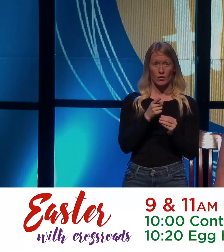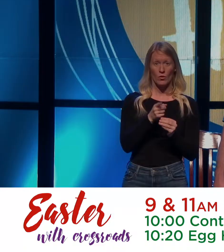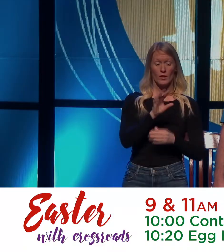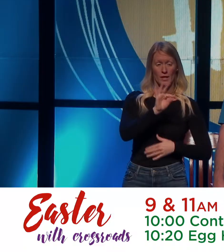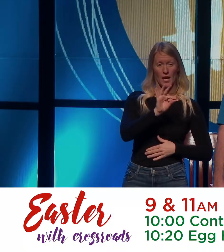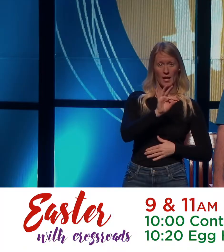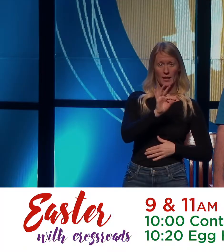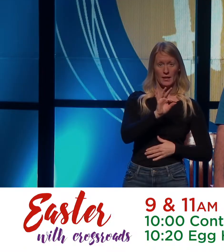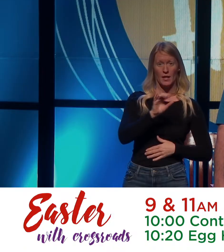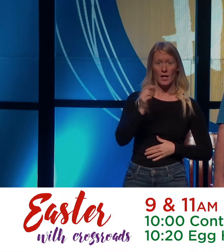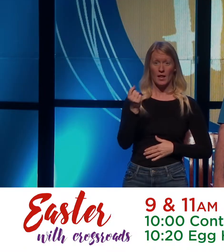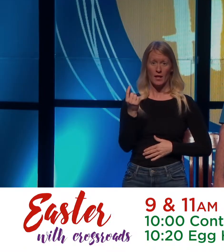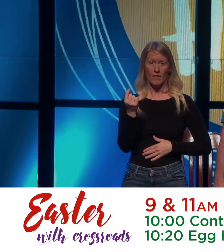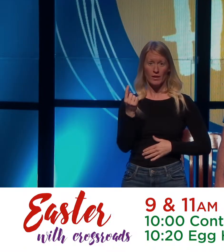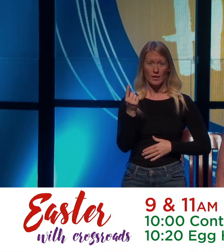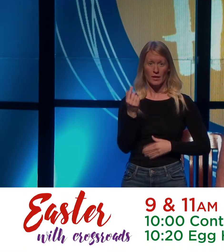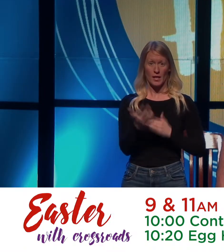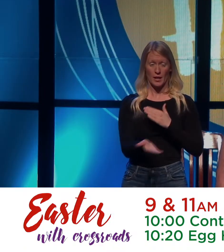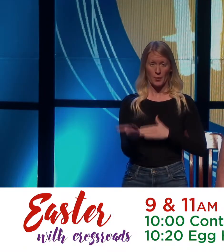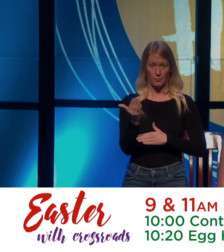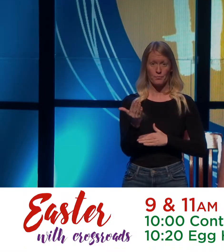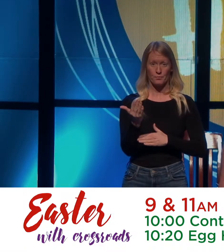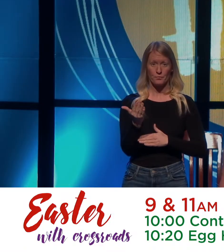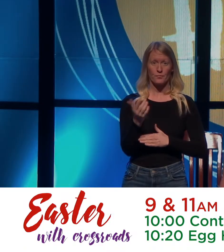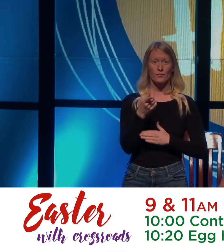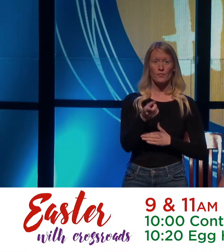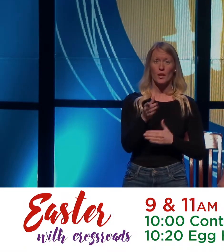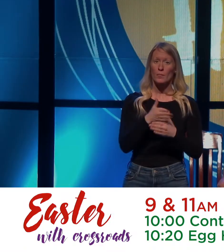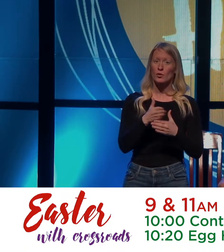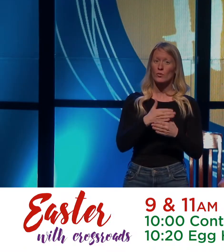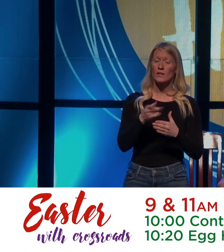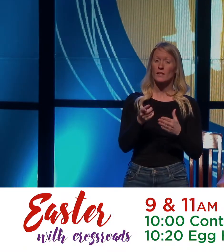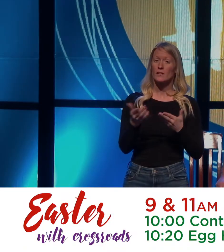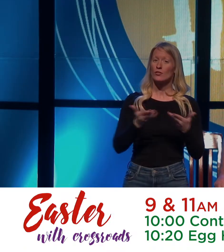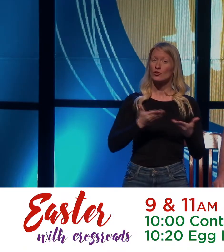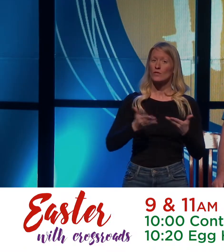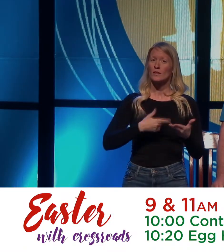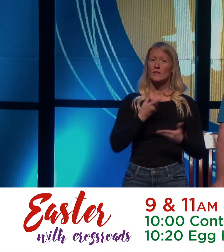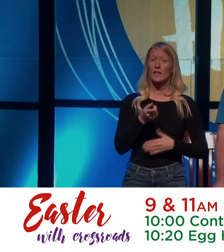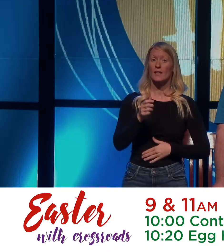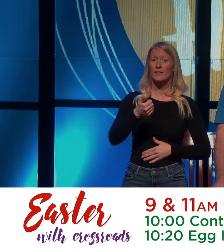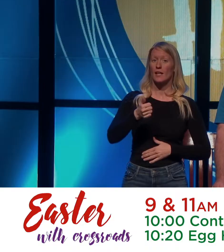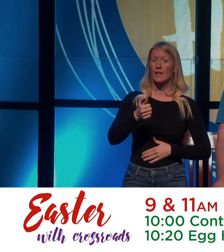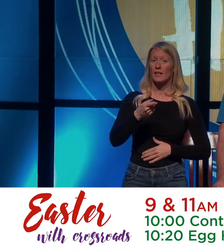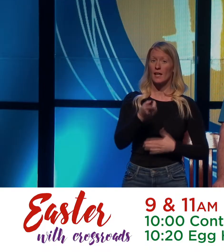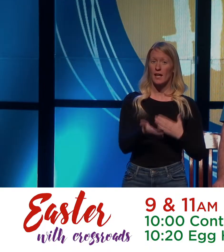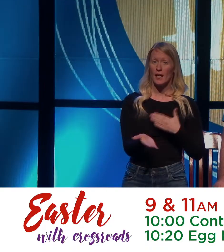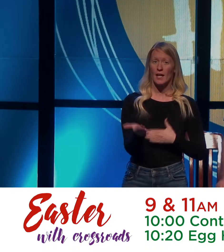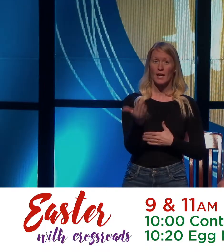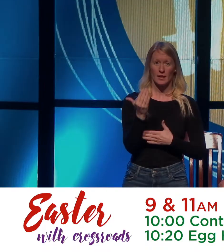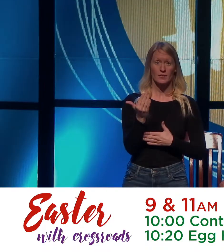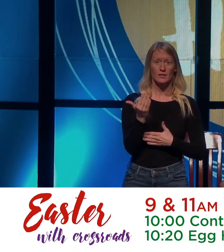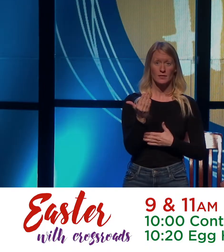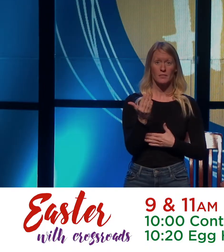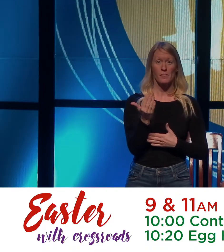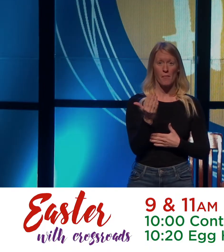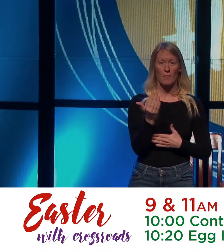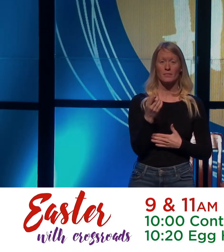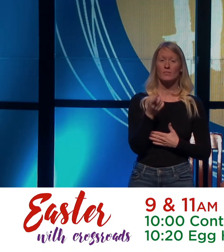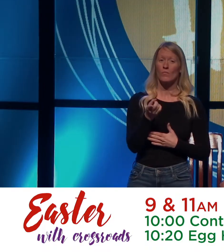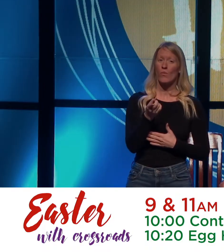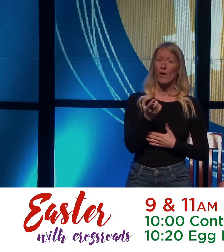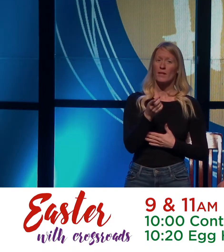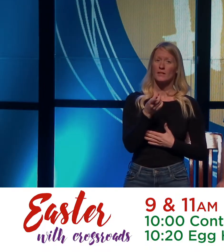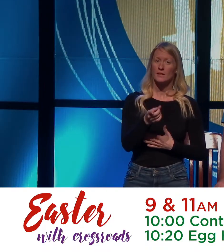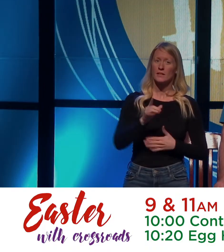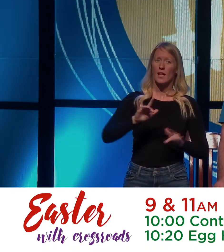one at 9 a.m. and one at 11 a.m. And in between these services, in between these services at 10 a.m.,